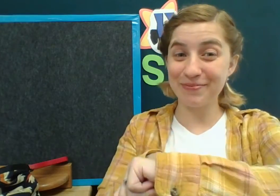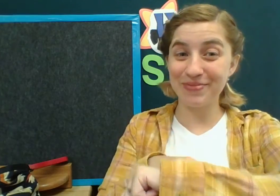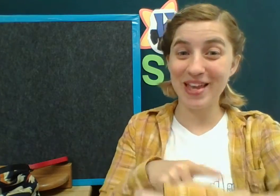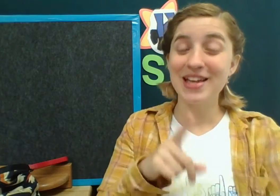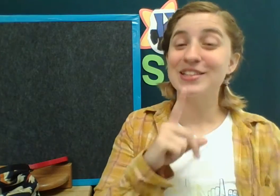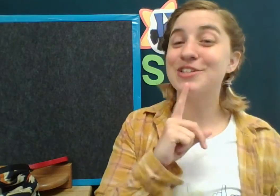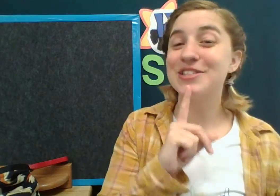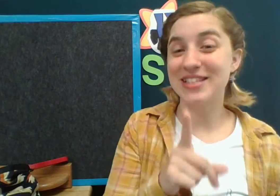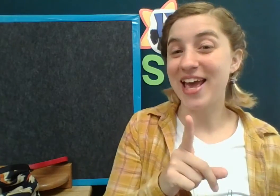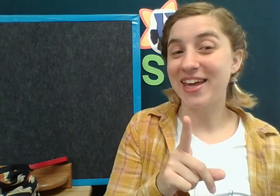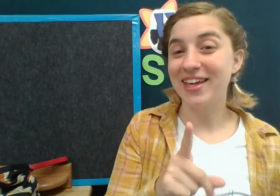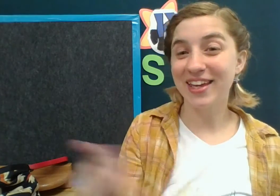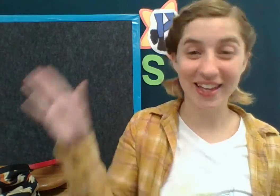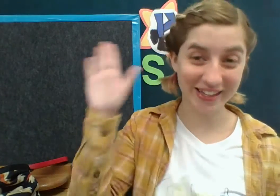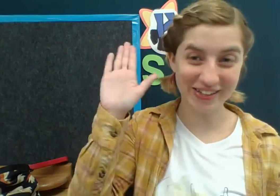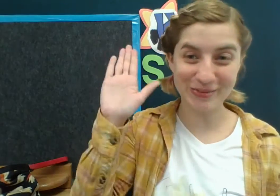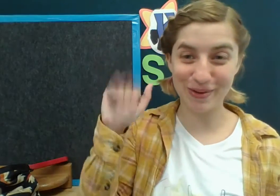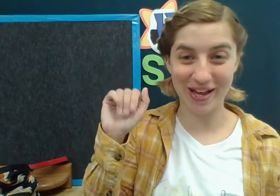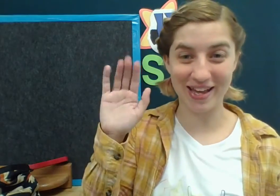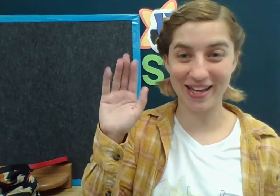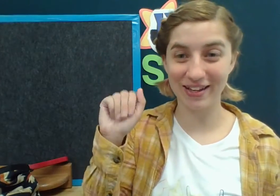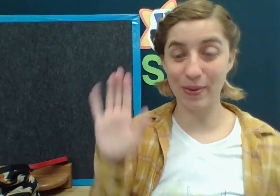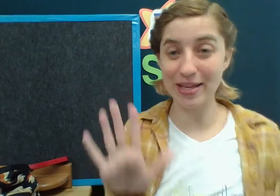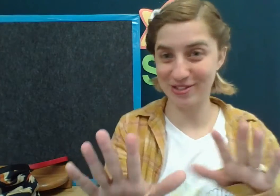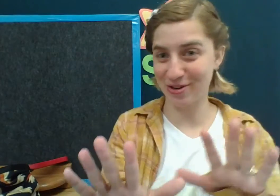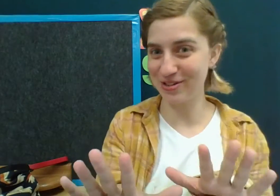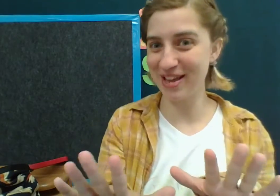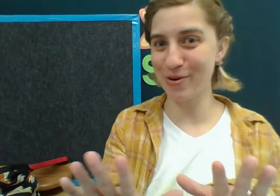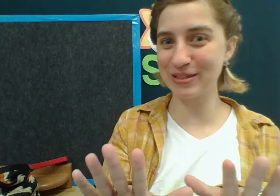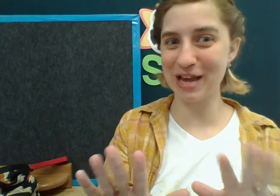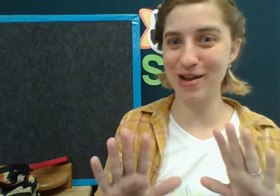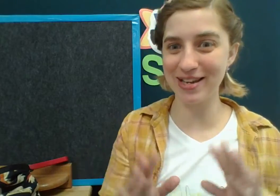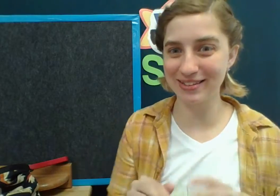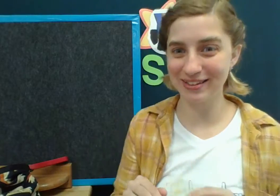time to say goodbye. Wait, don't go yet. One more time, ready?